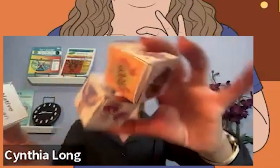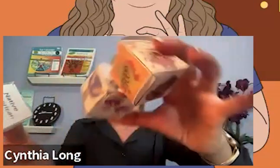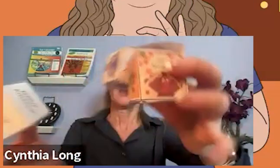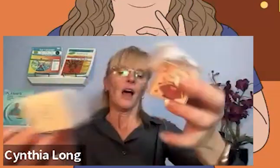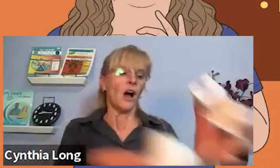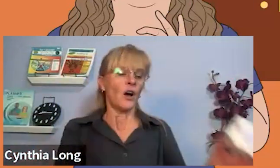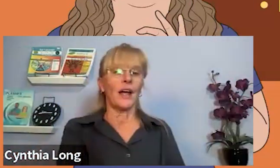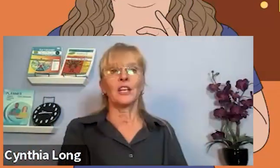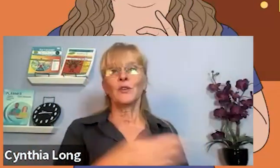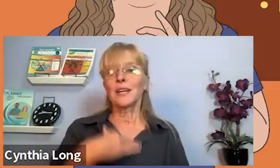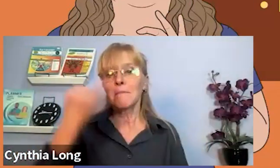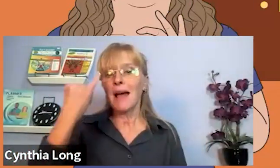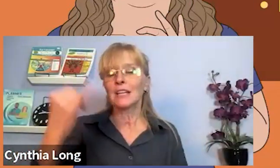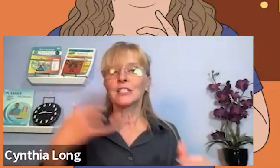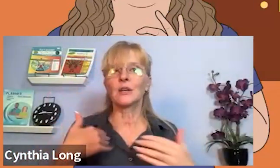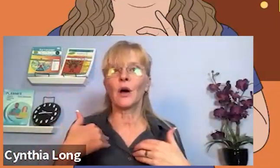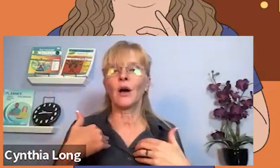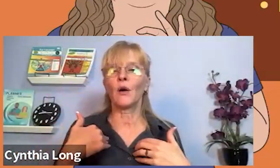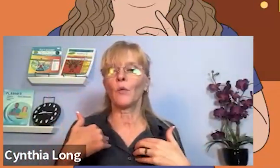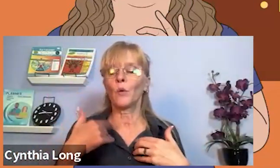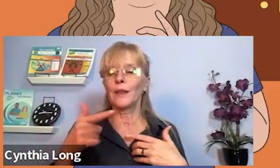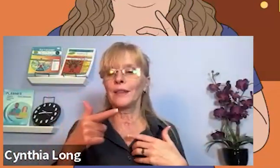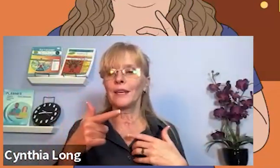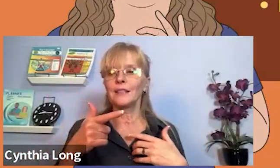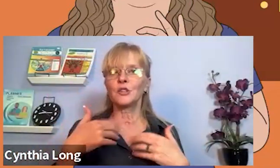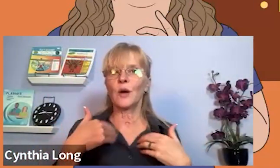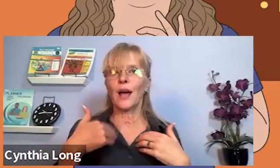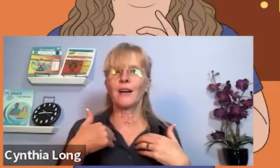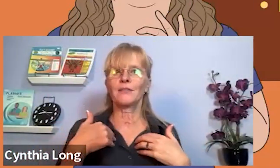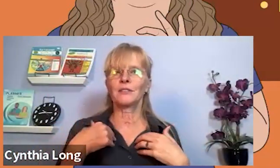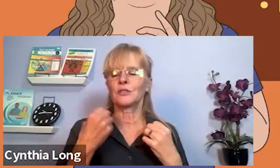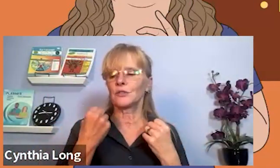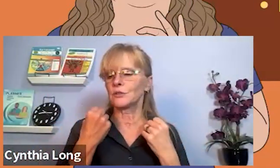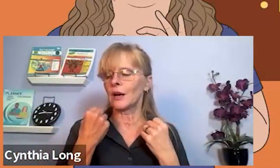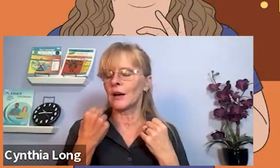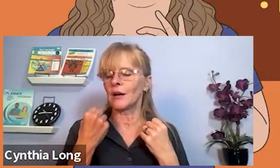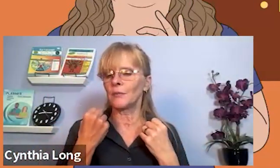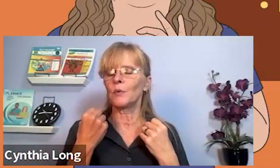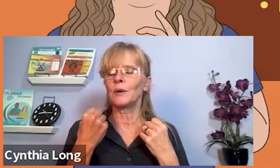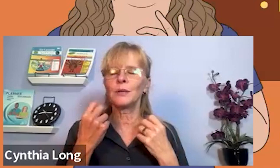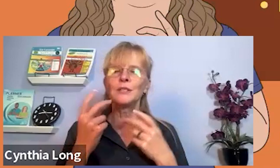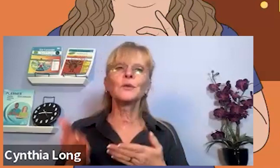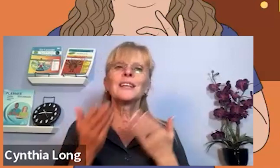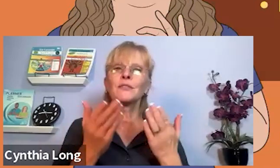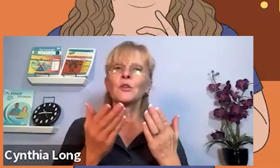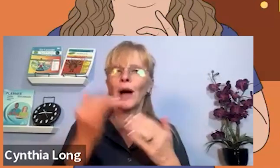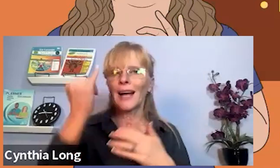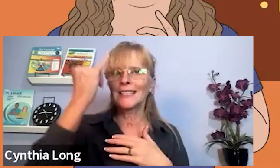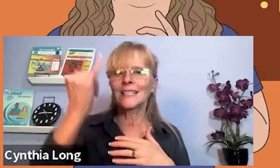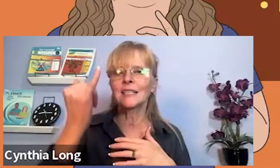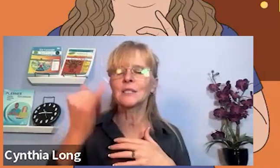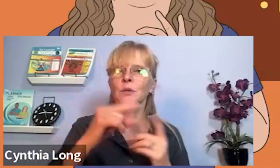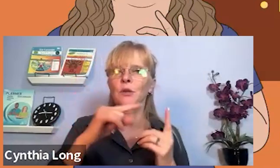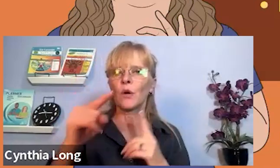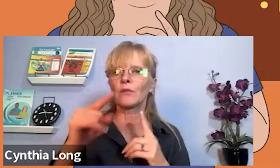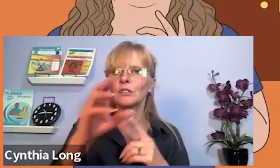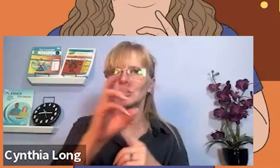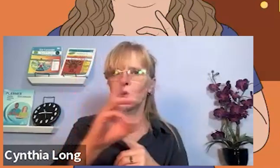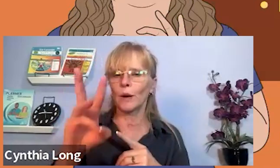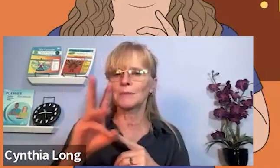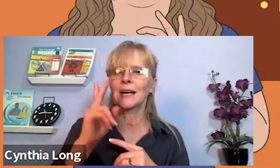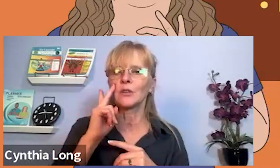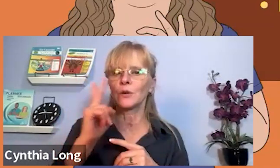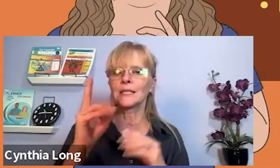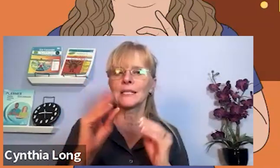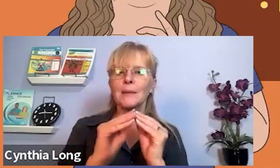them all right here? Okay, you can imagine with these you have we do give you ideas when you go over there